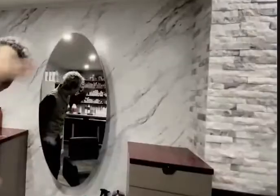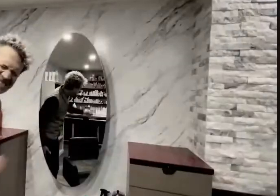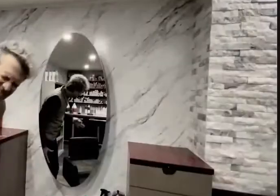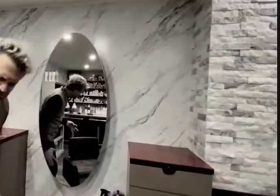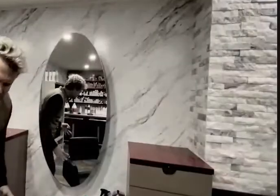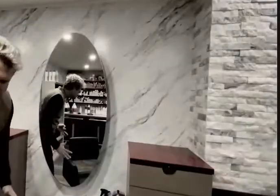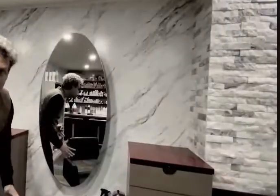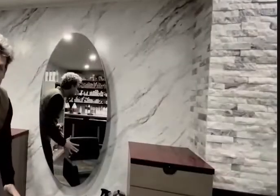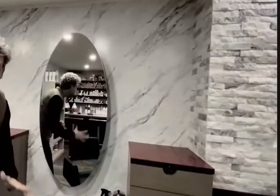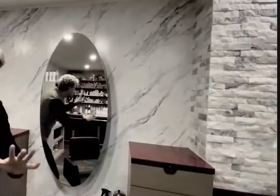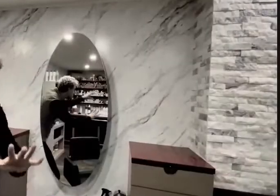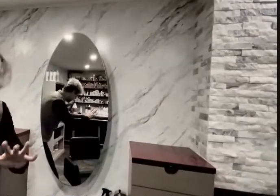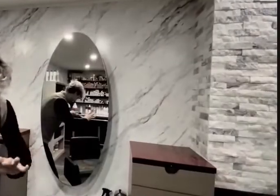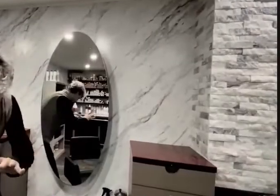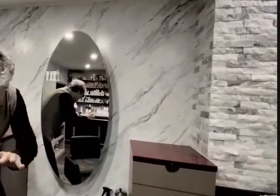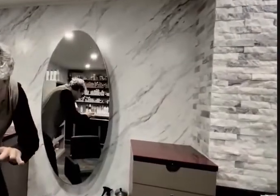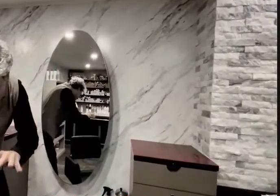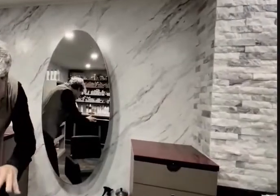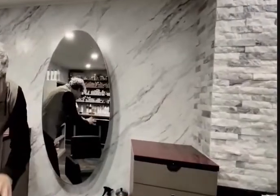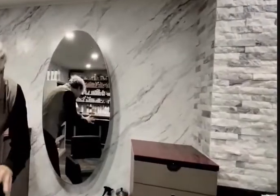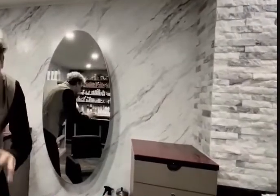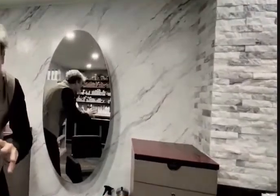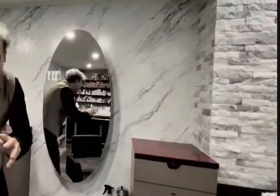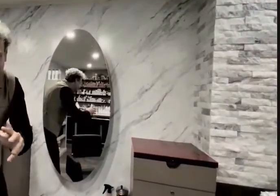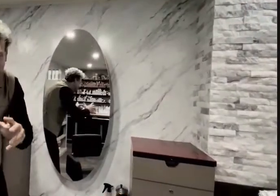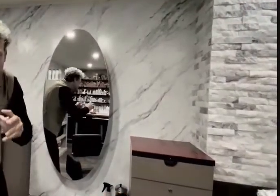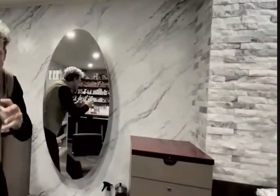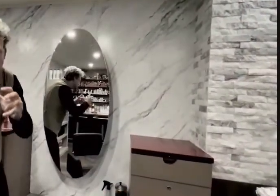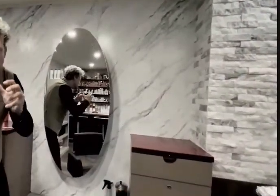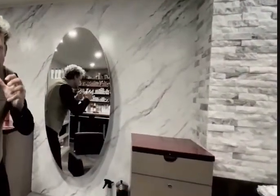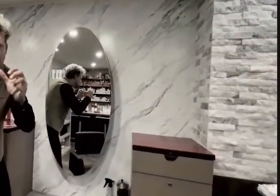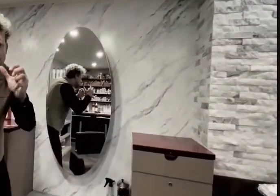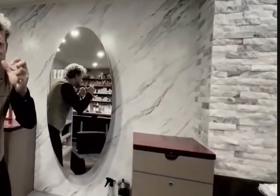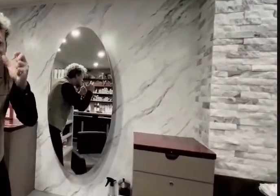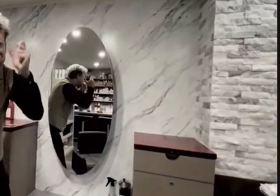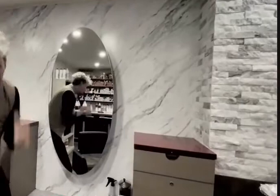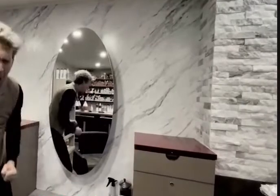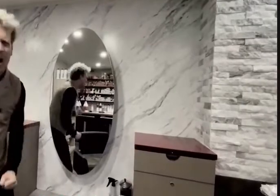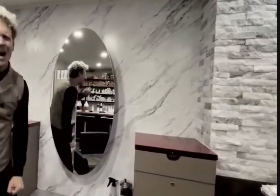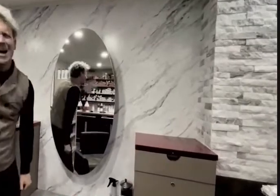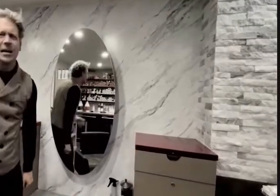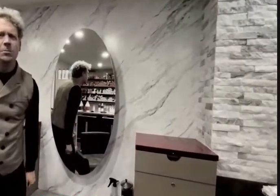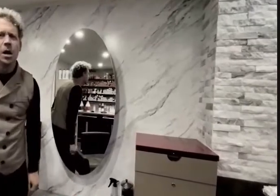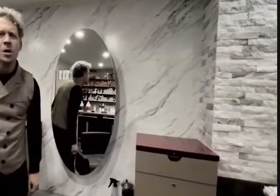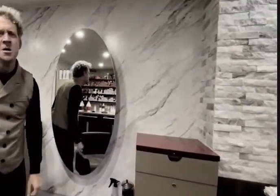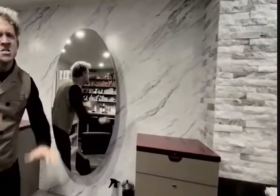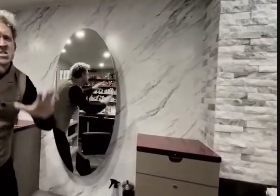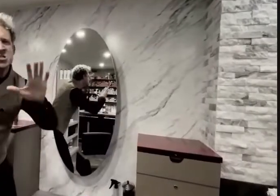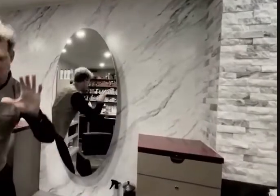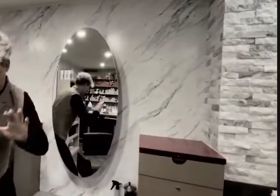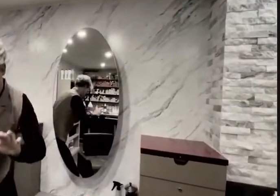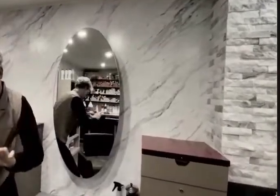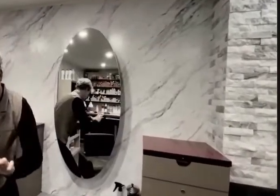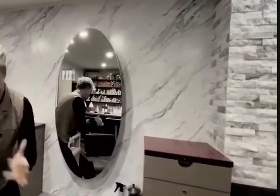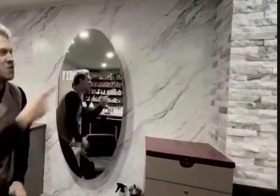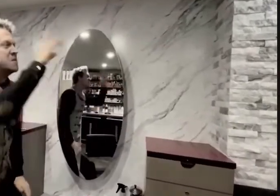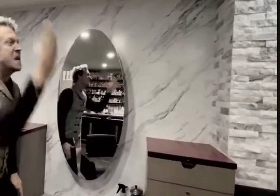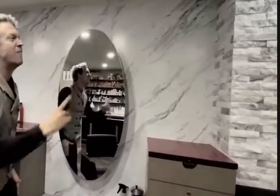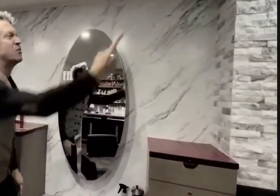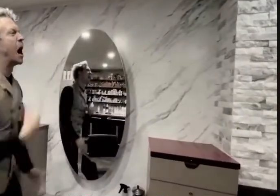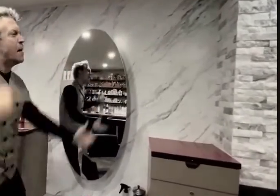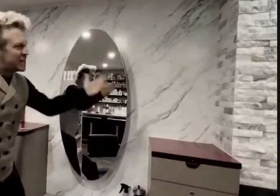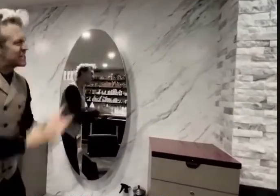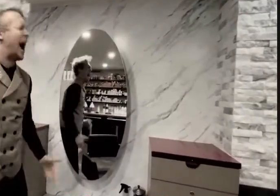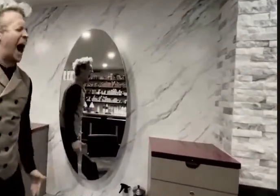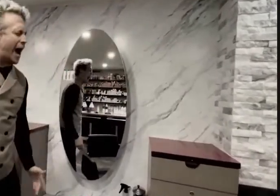What's happened? Oh, I had him! The throat was bare beneath my hand. No, I had him! His throat was there and